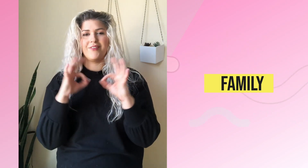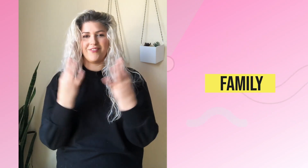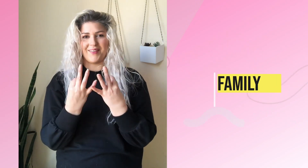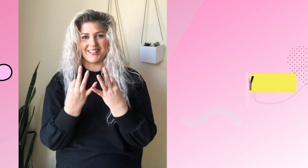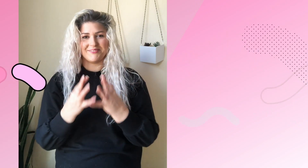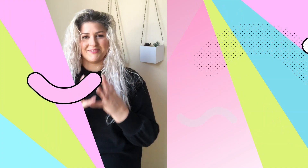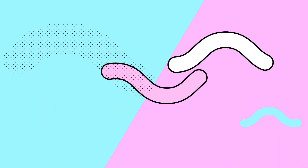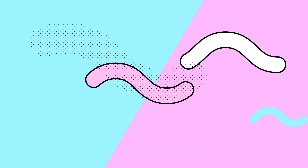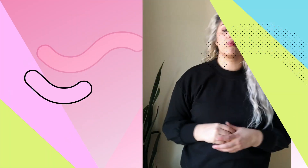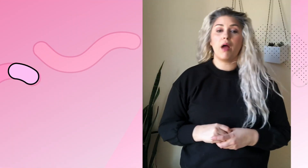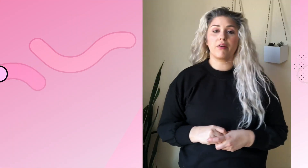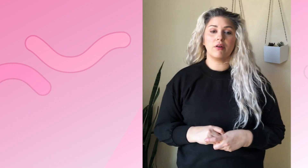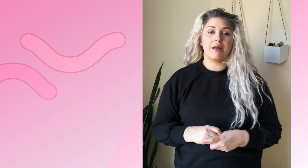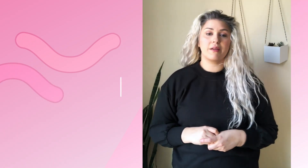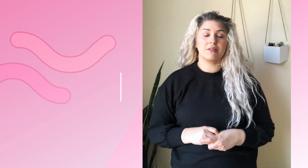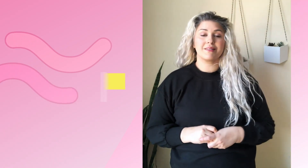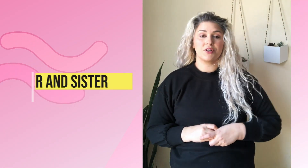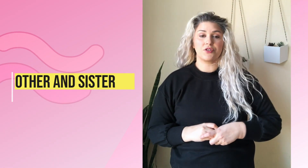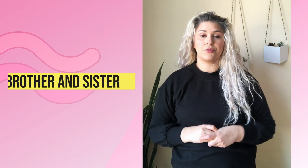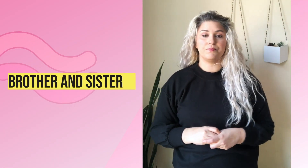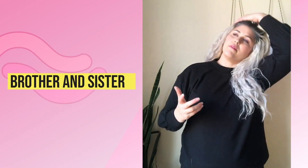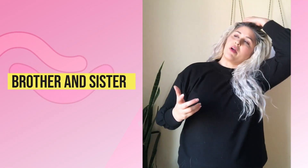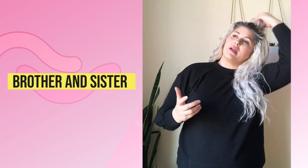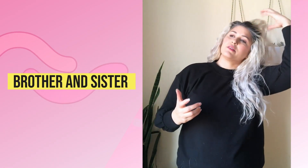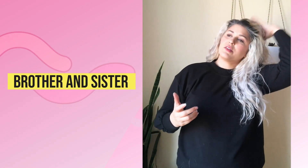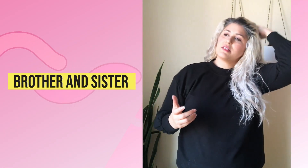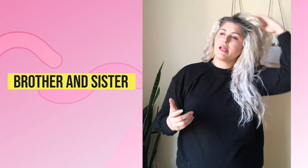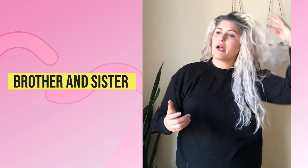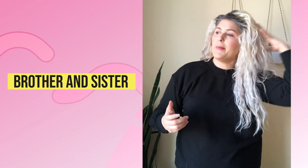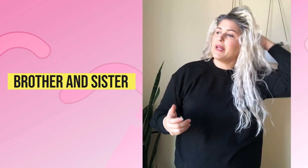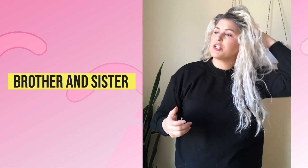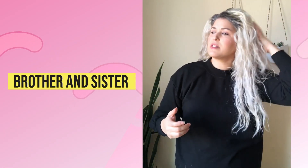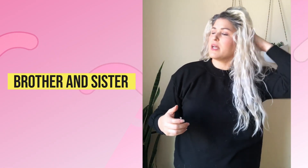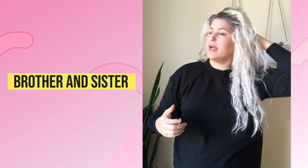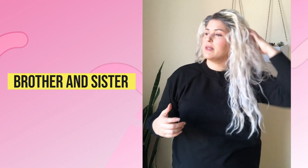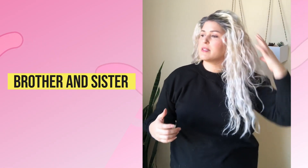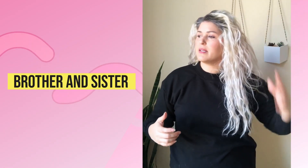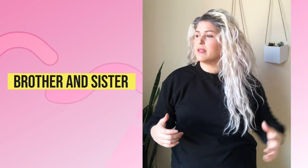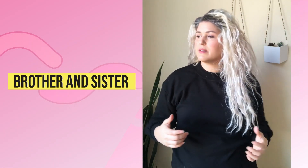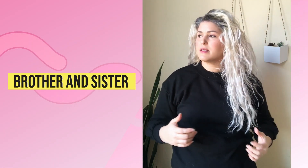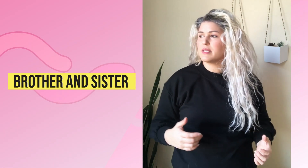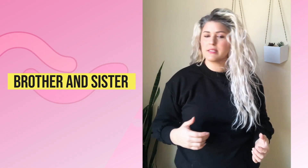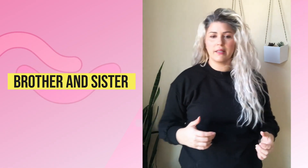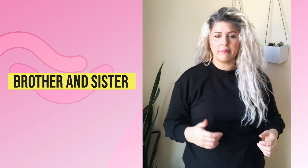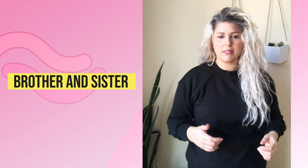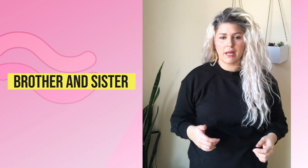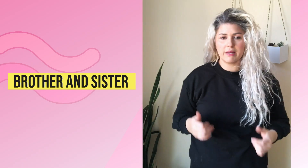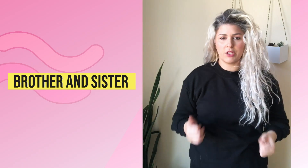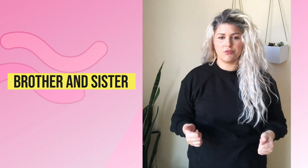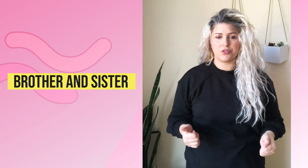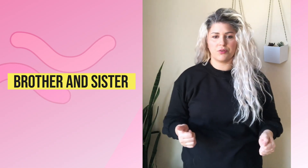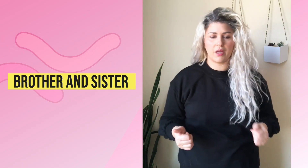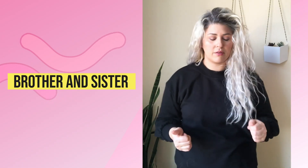circle, family. Brother and sister. Okay, so this is like a combination sign, and it takes a little bit of